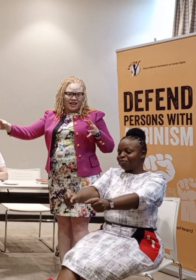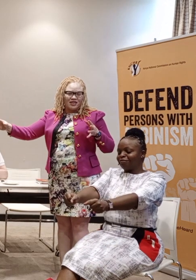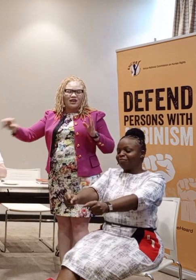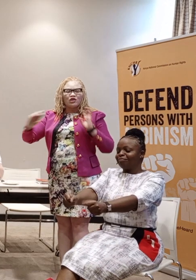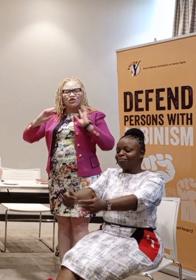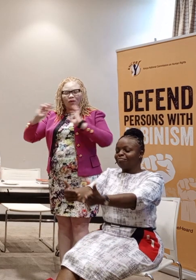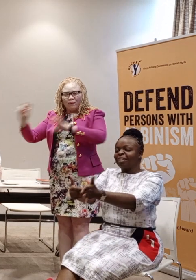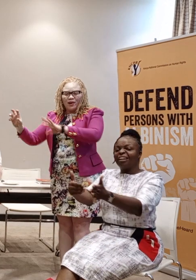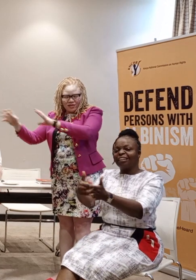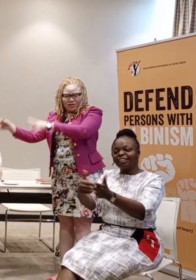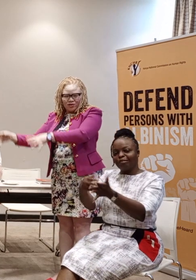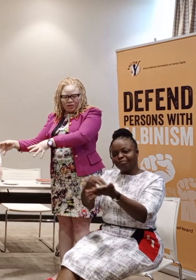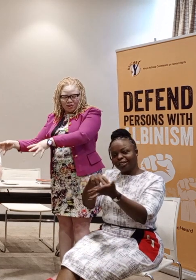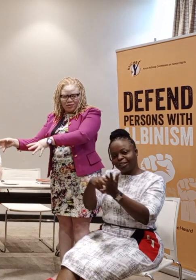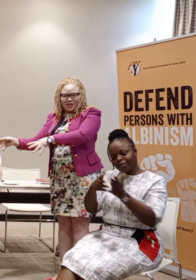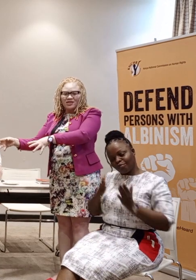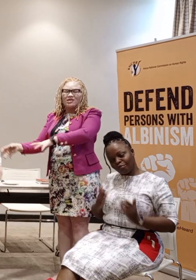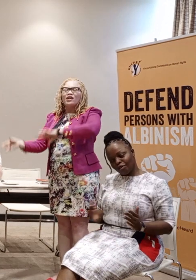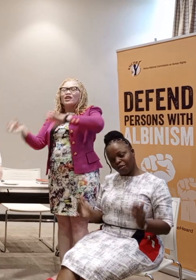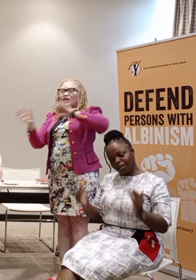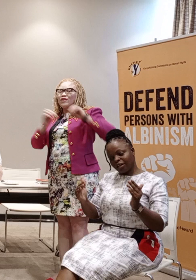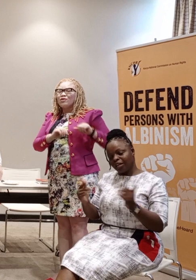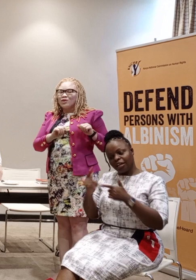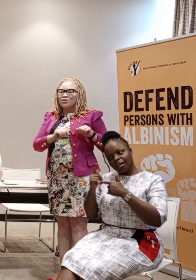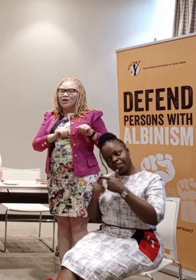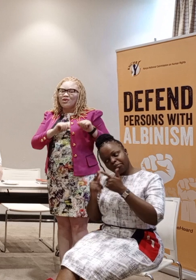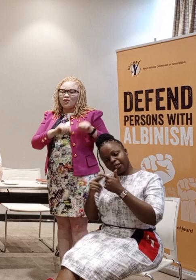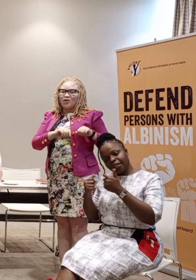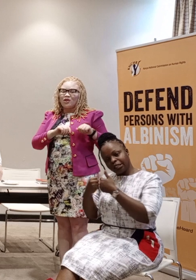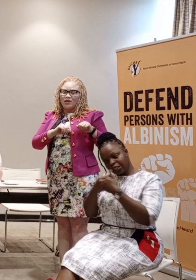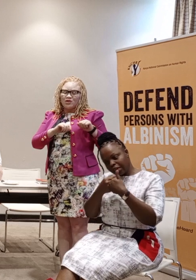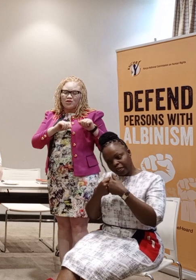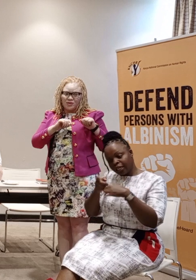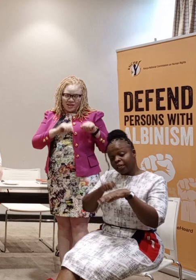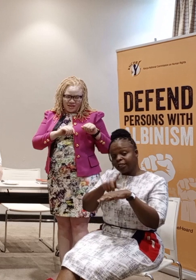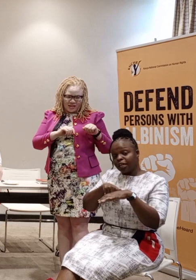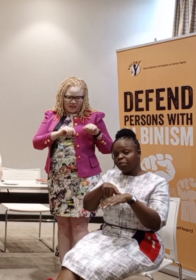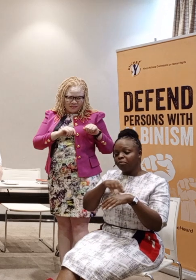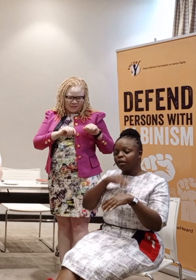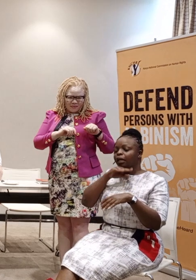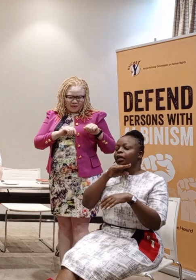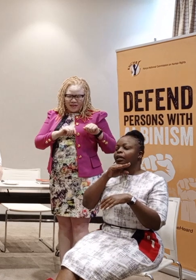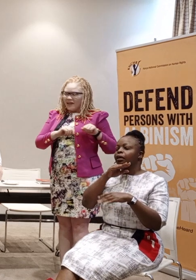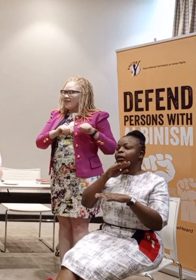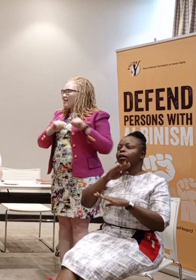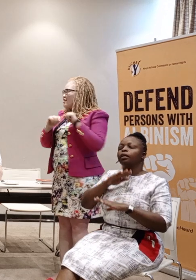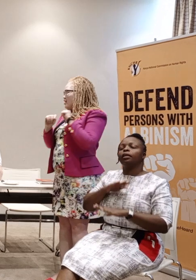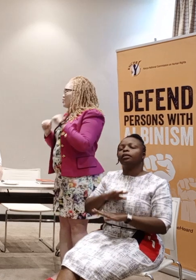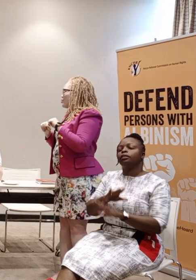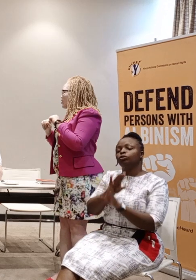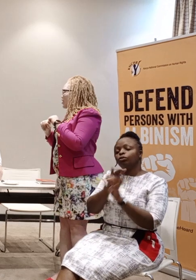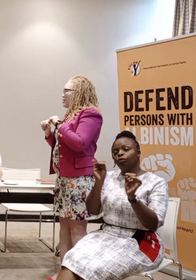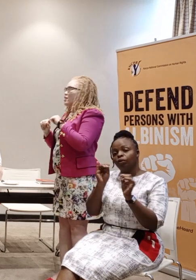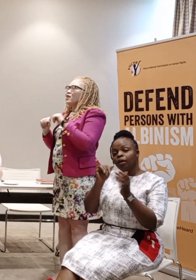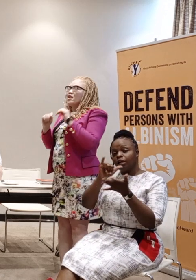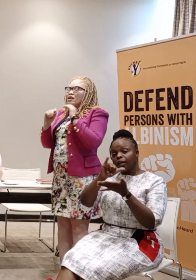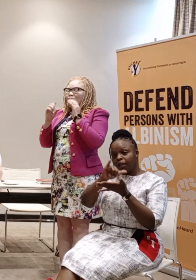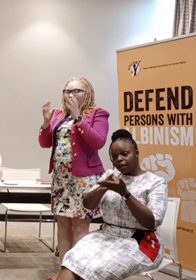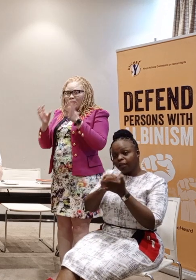exactly that. Like, you're born, you experience it, even when you die, you're not left to rest. And that is the story